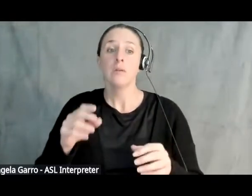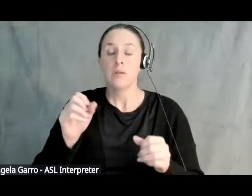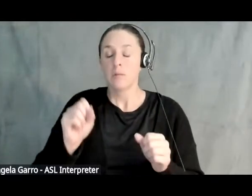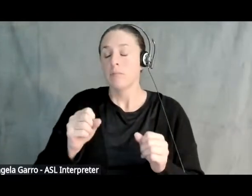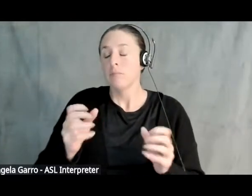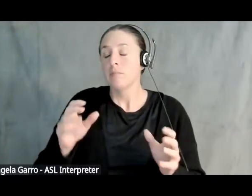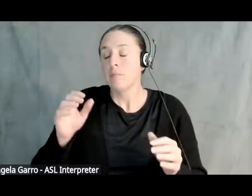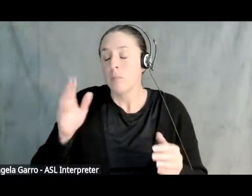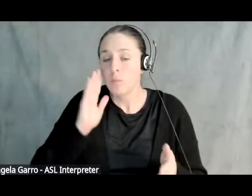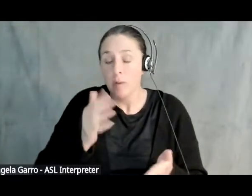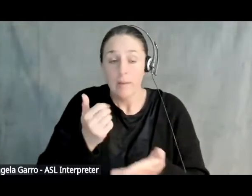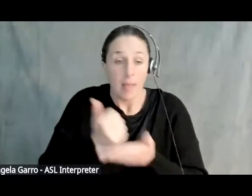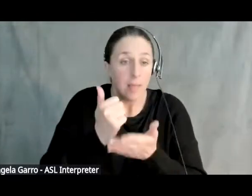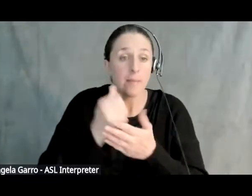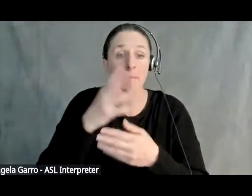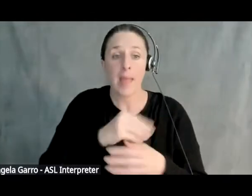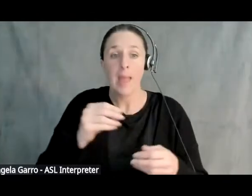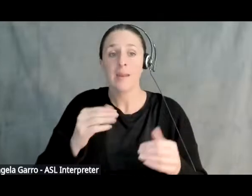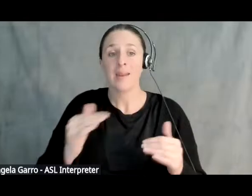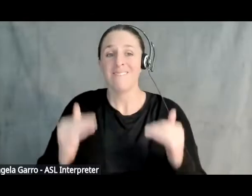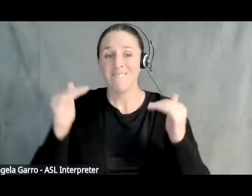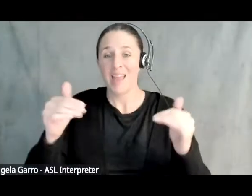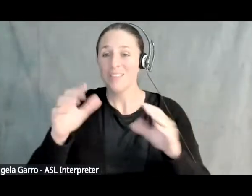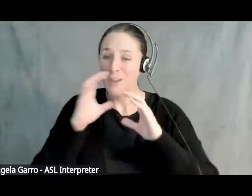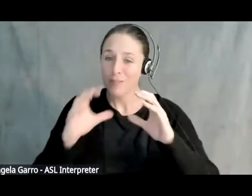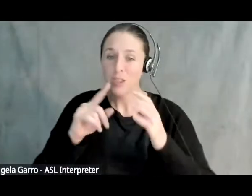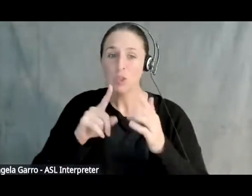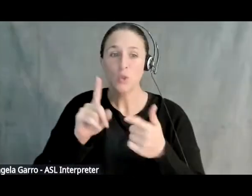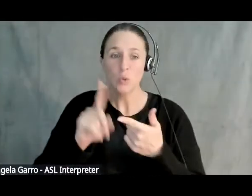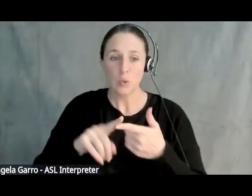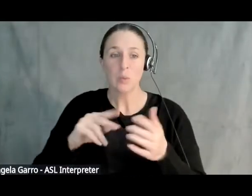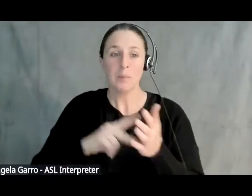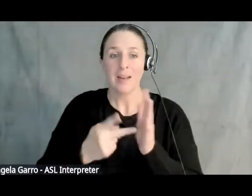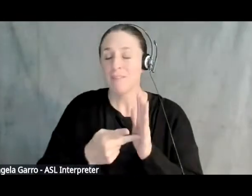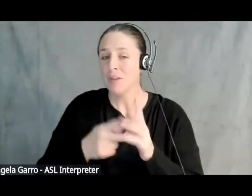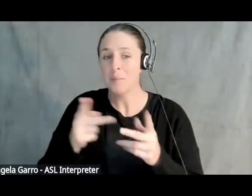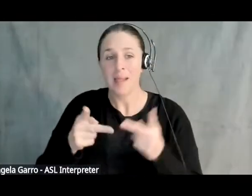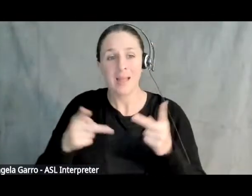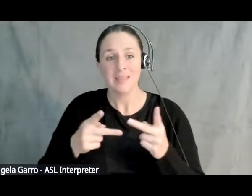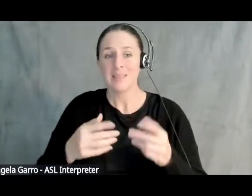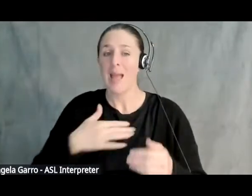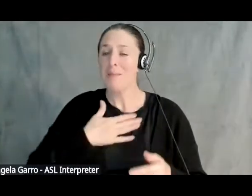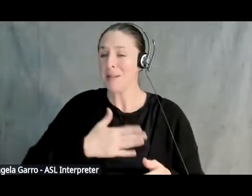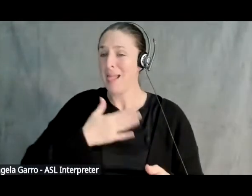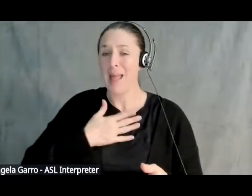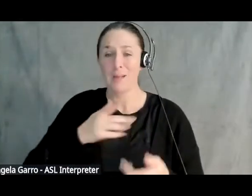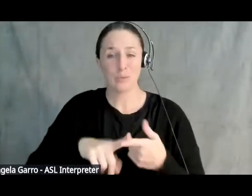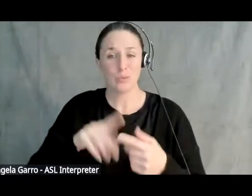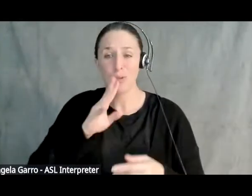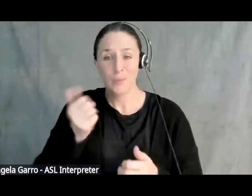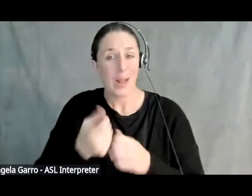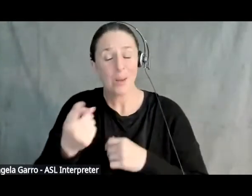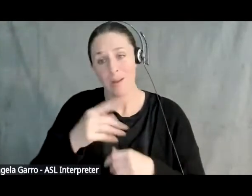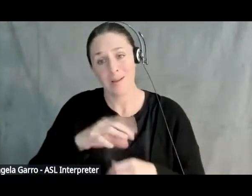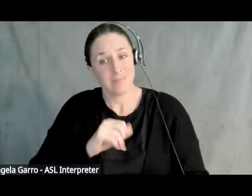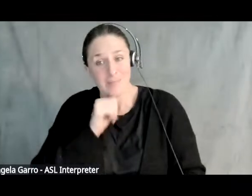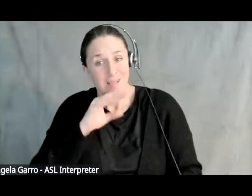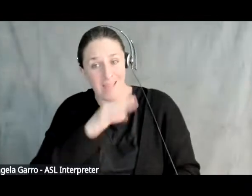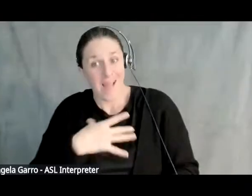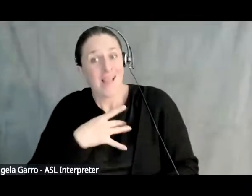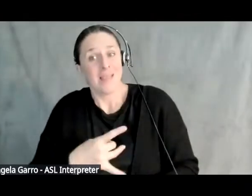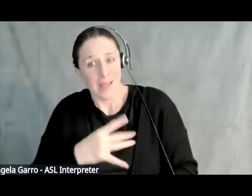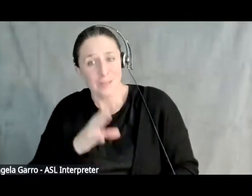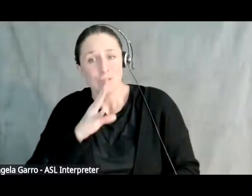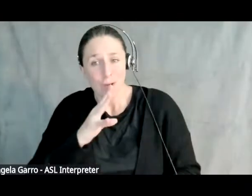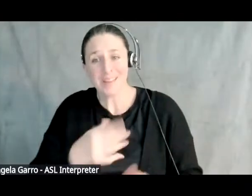place. And I wasn't lying when I said I like talking. I'm glad to talk to any one of you about any of these topics, any member